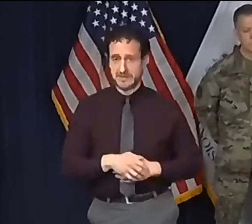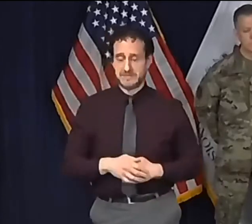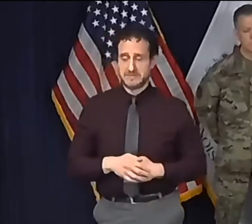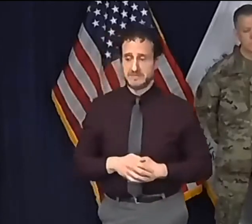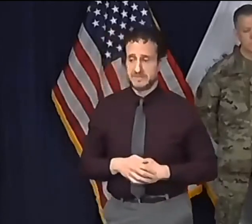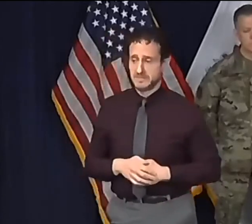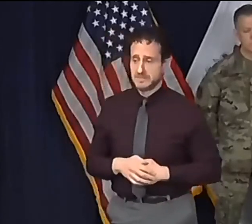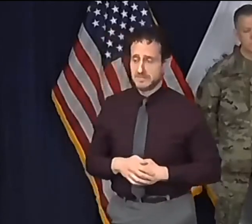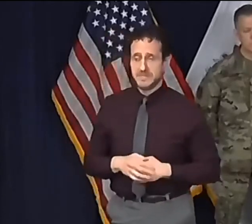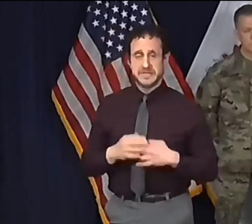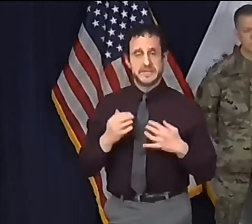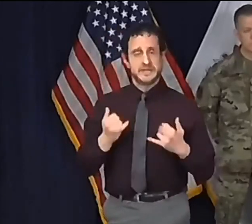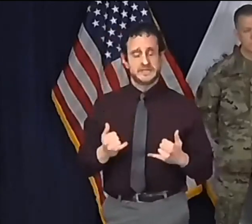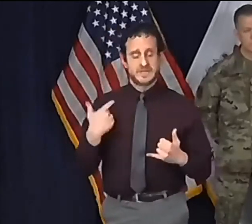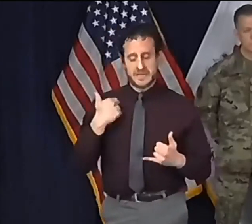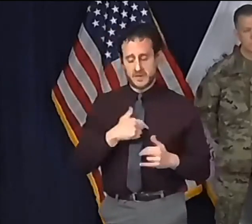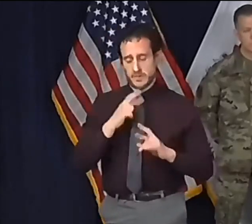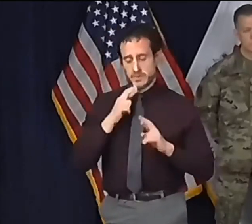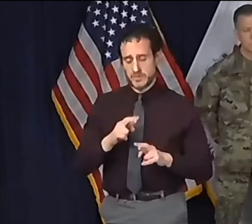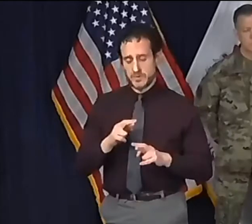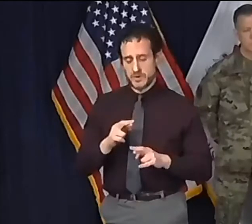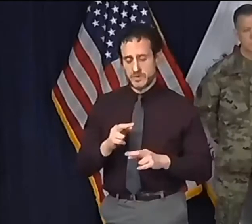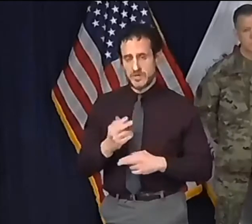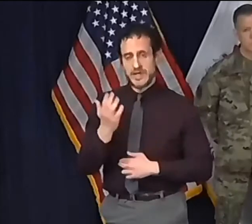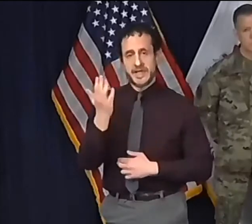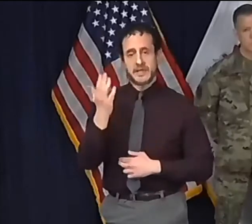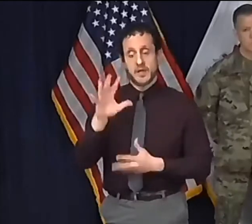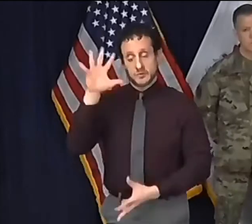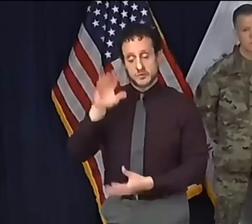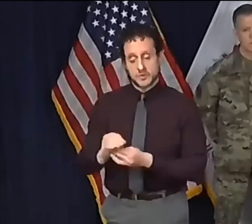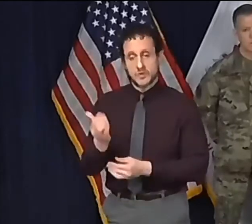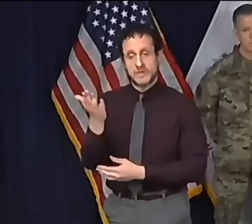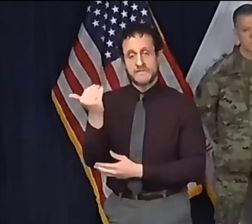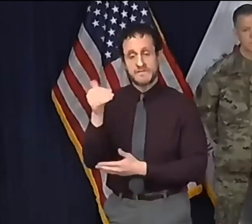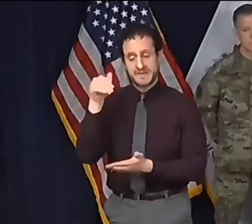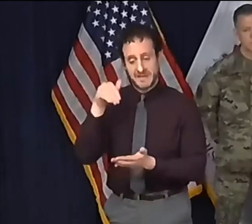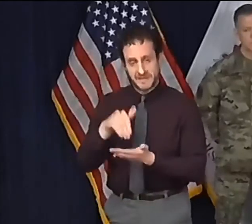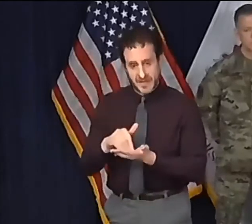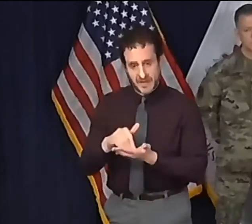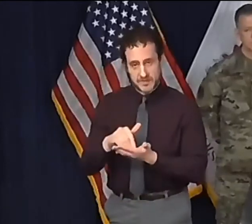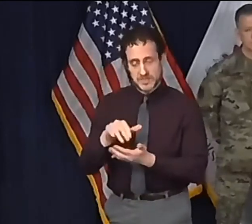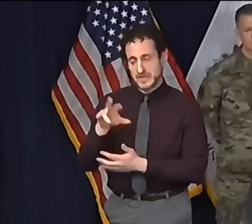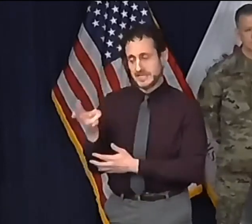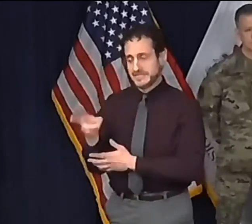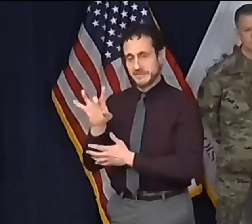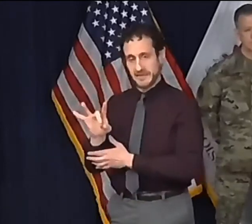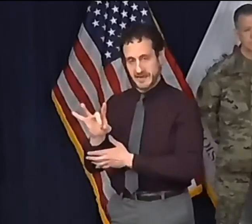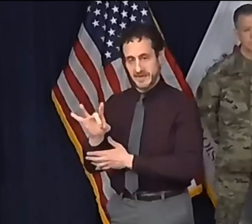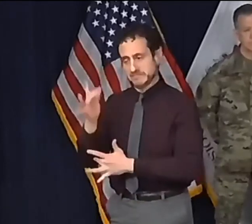Today, we are reporting a total of 15,078 cases, including